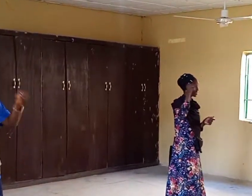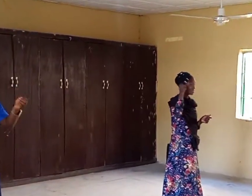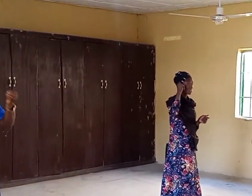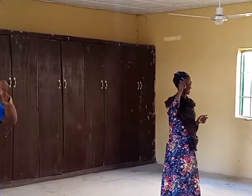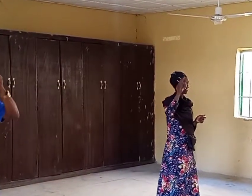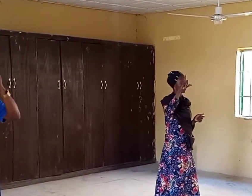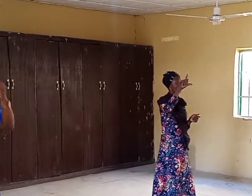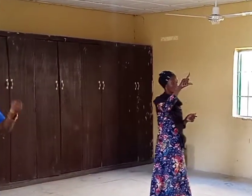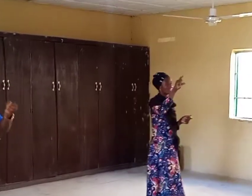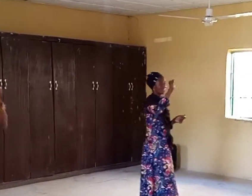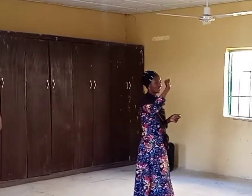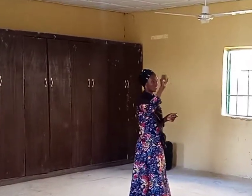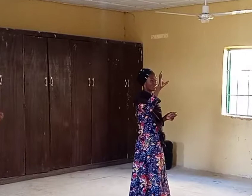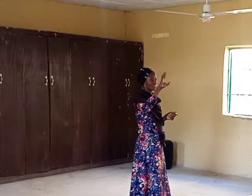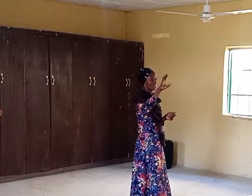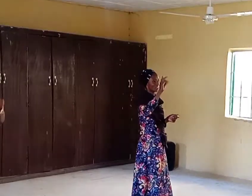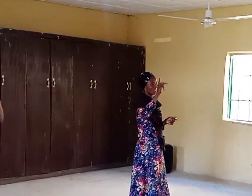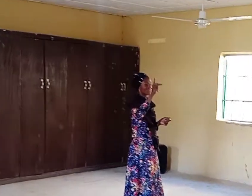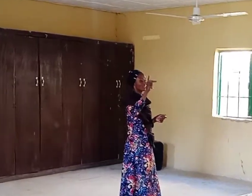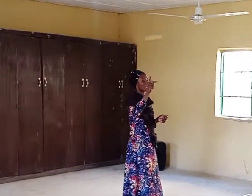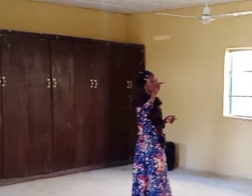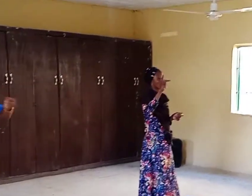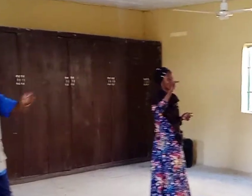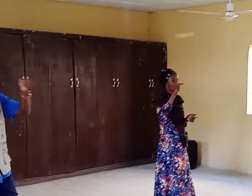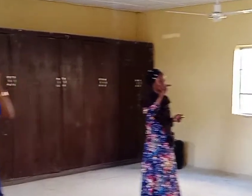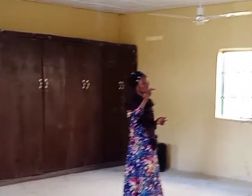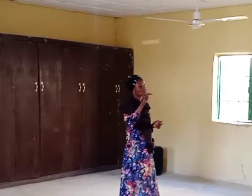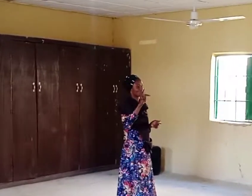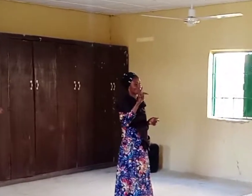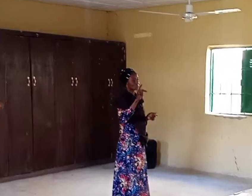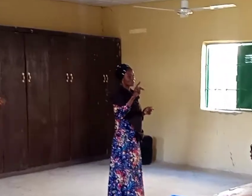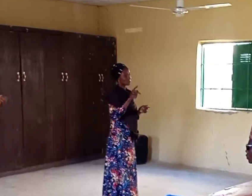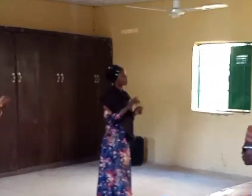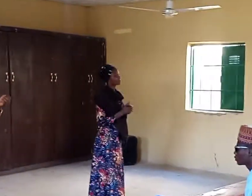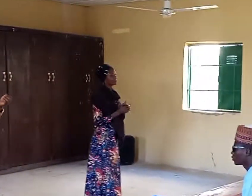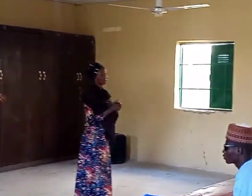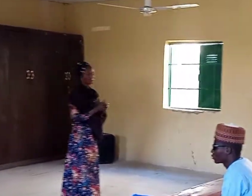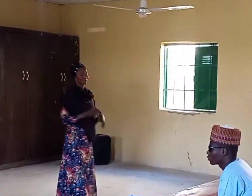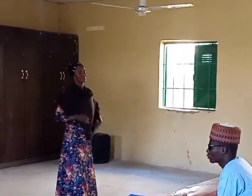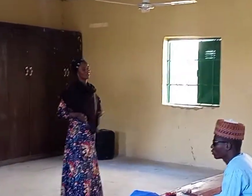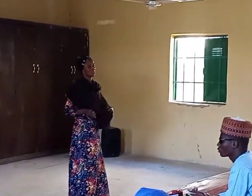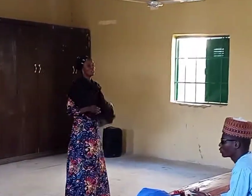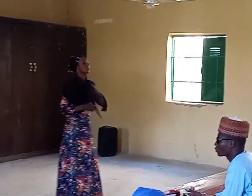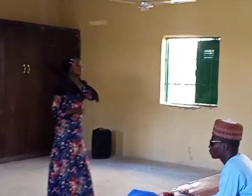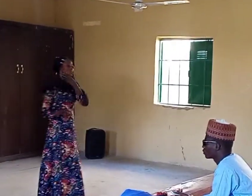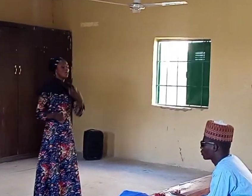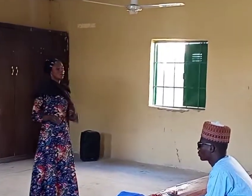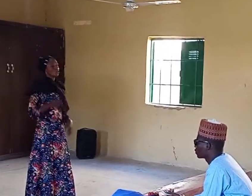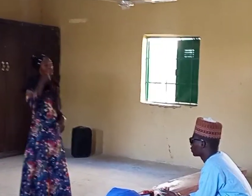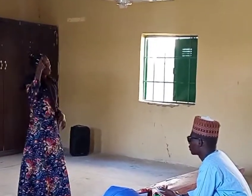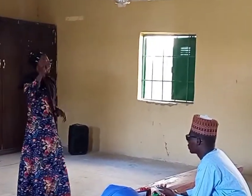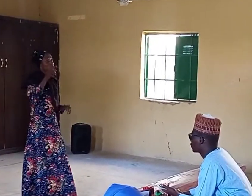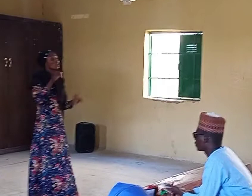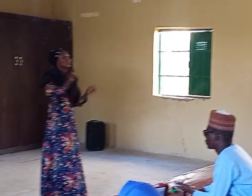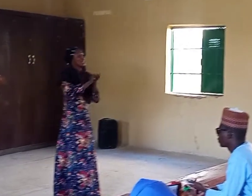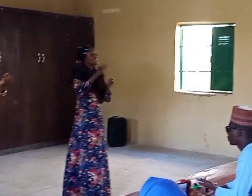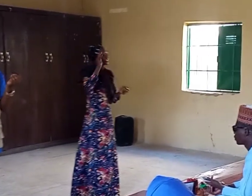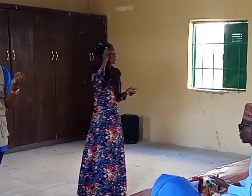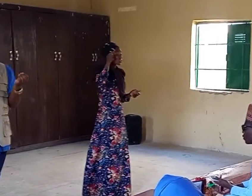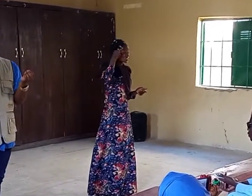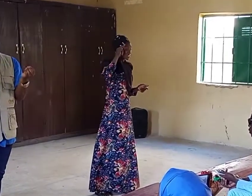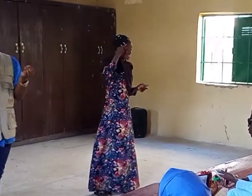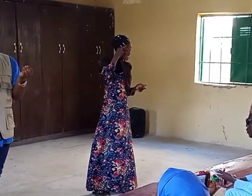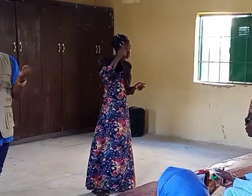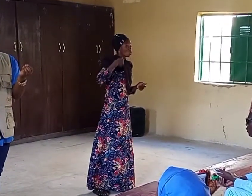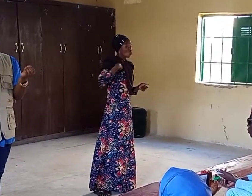we have to see persons with disability as blessings to support them. There's a need to support. Someone look at it at times